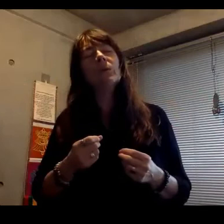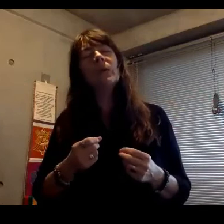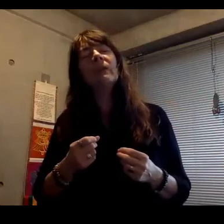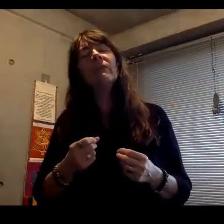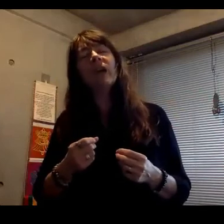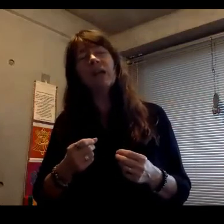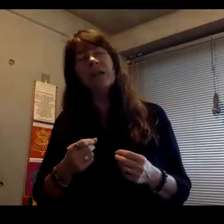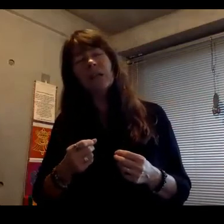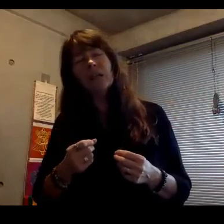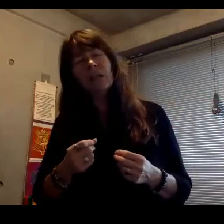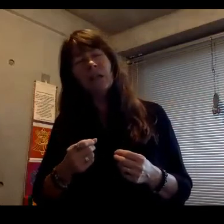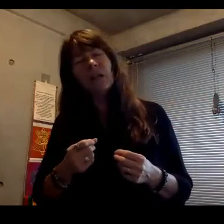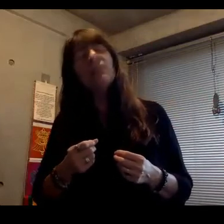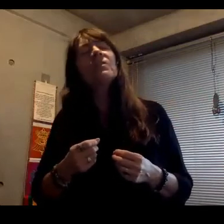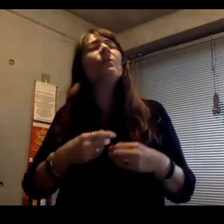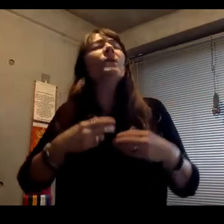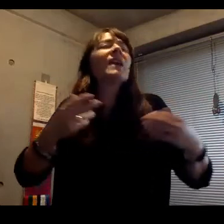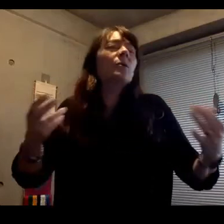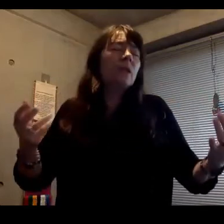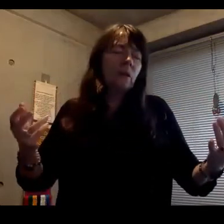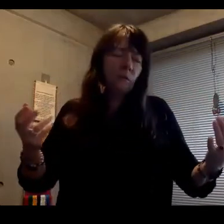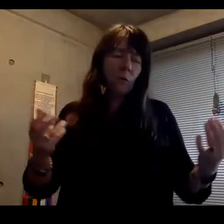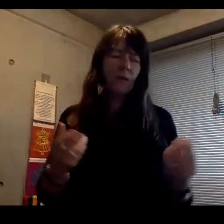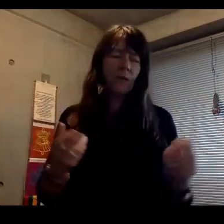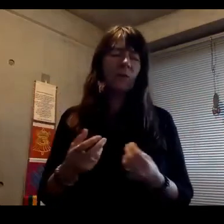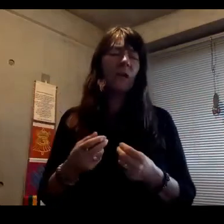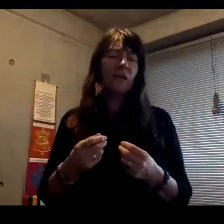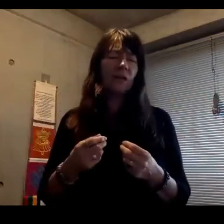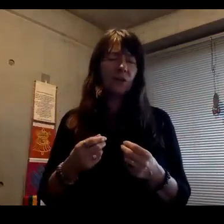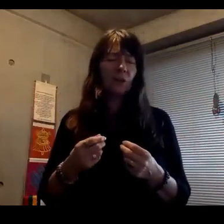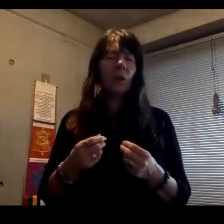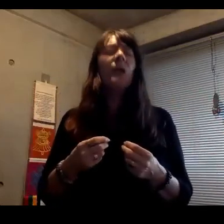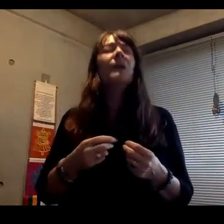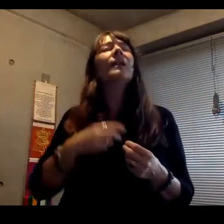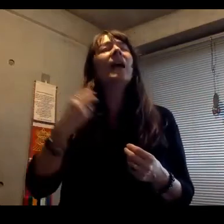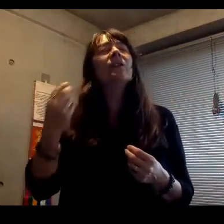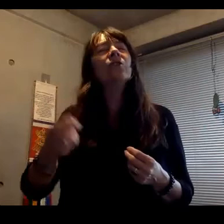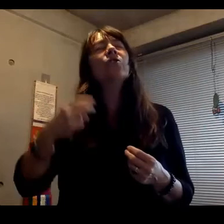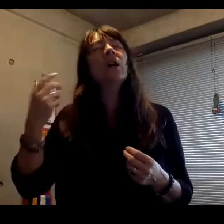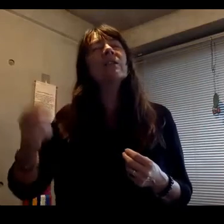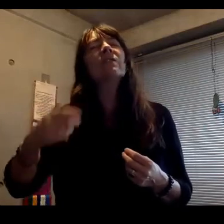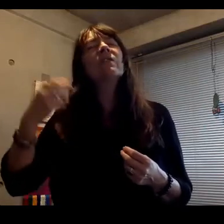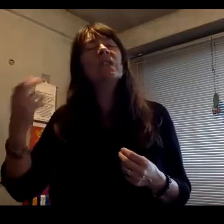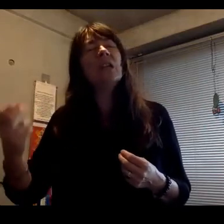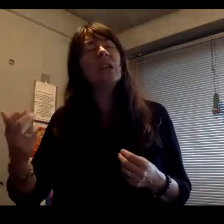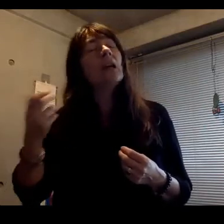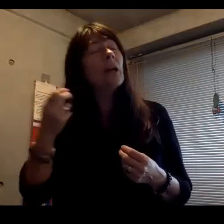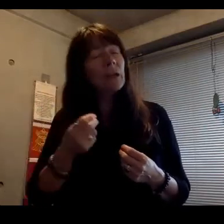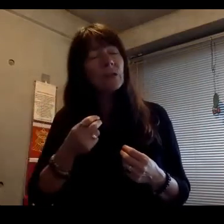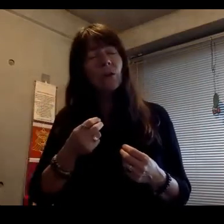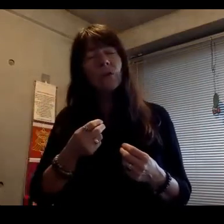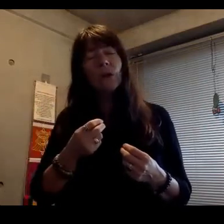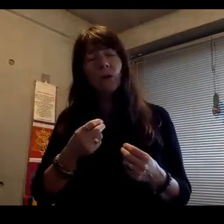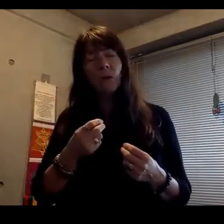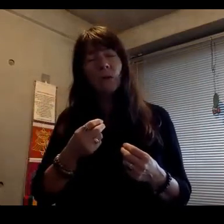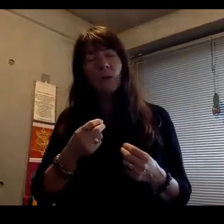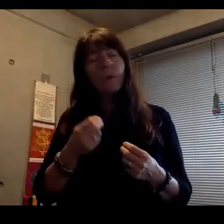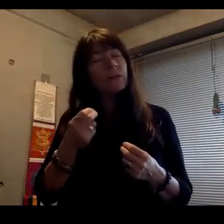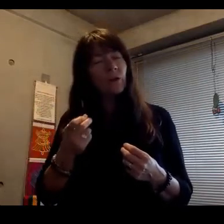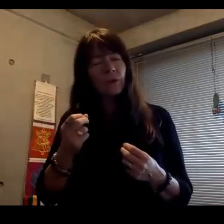see what we can find. Let's see what's out here for us to get into. Let's just see. And that's all you